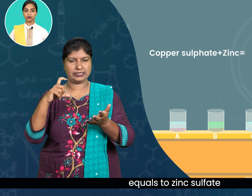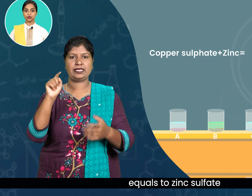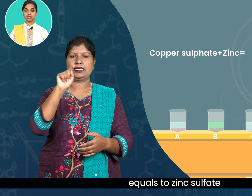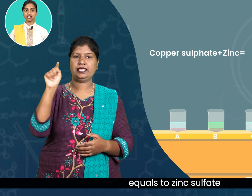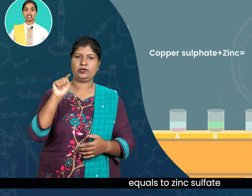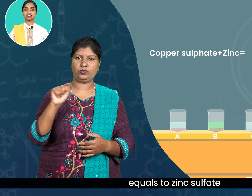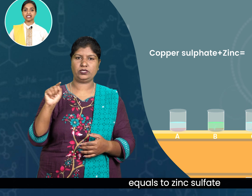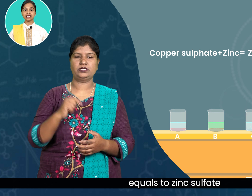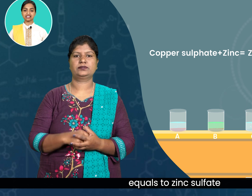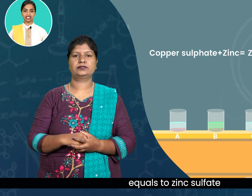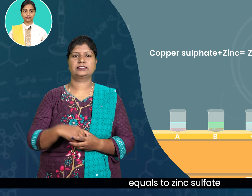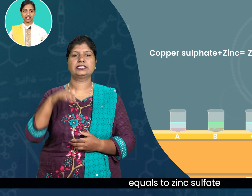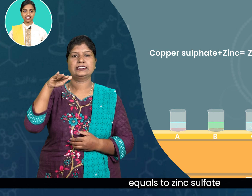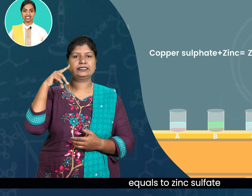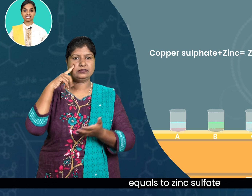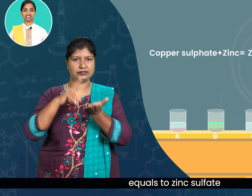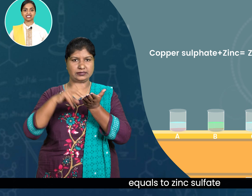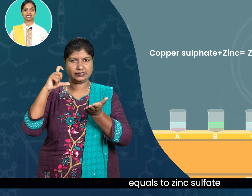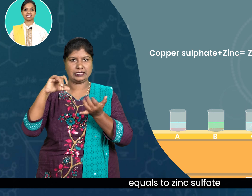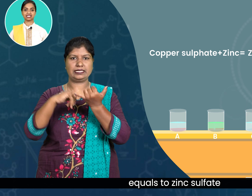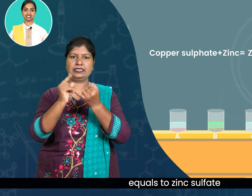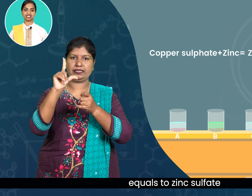equals to zinc sulfate